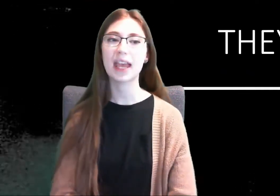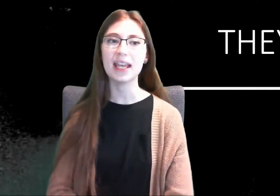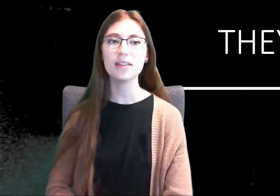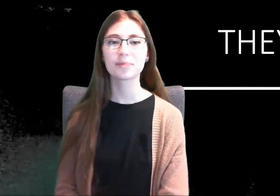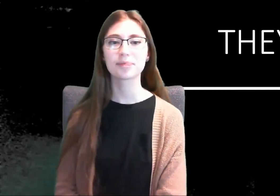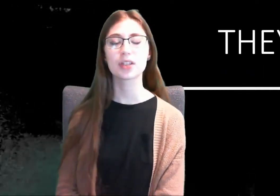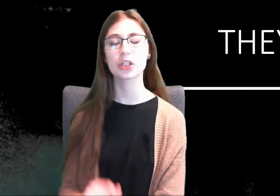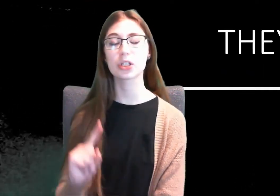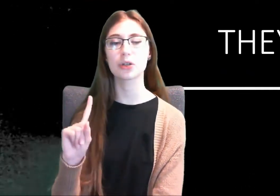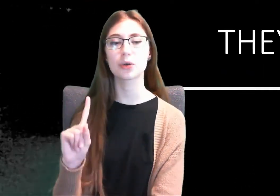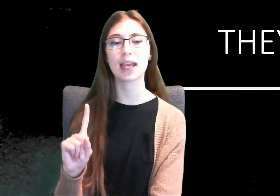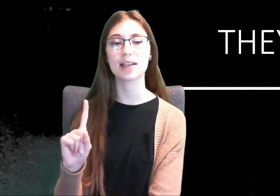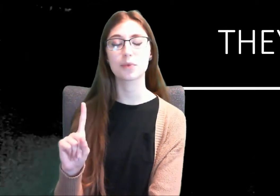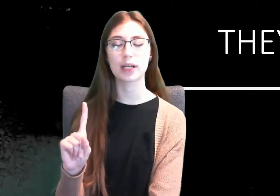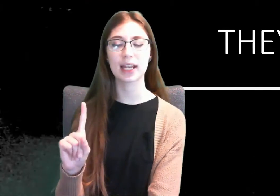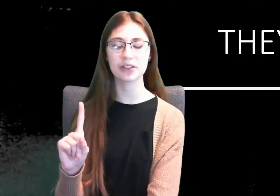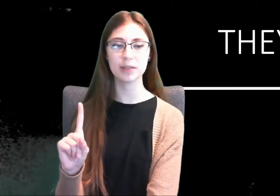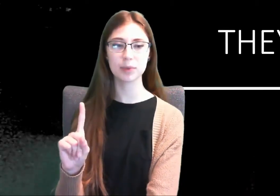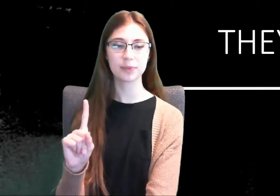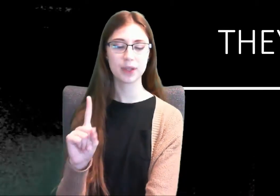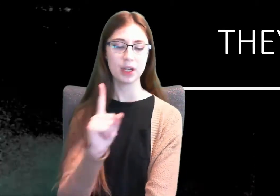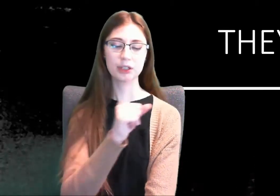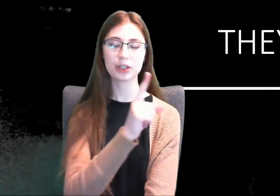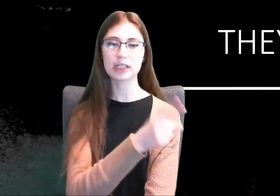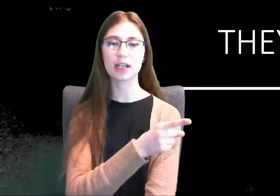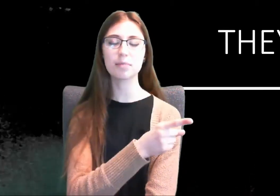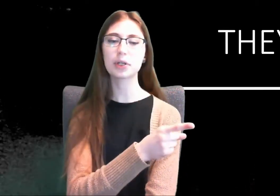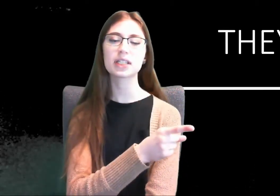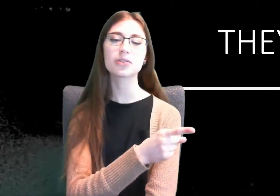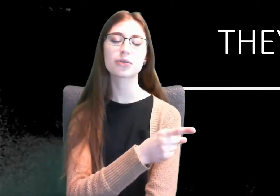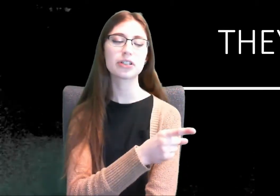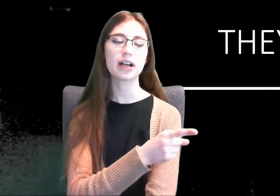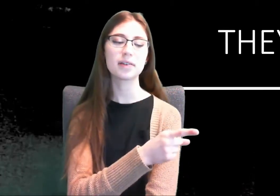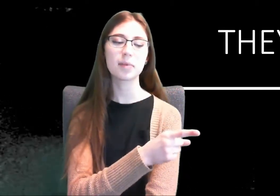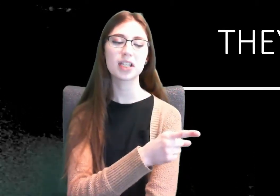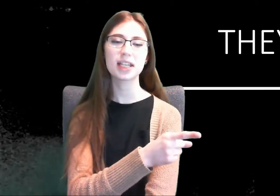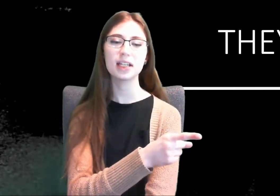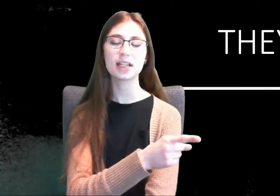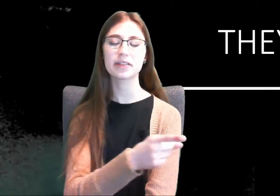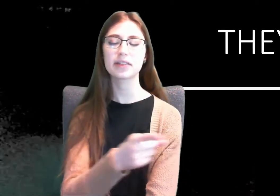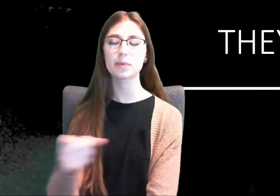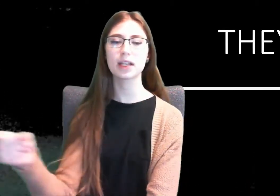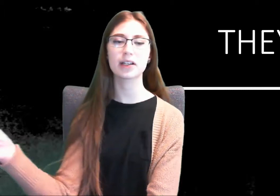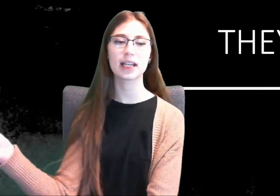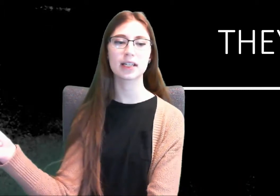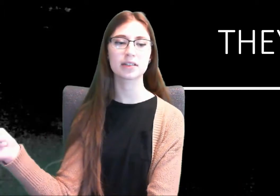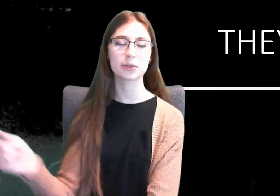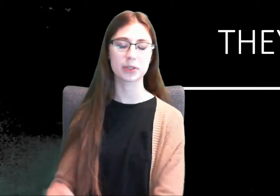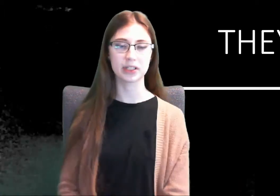They, you're going to do a one handshake. You're going to start pointing towards your non-dominant side and then swing your hand towards your